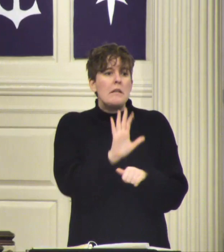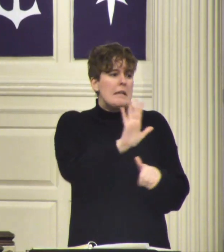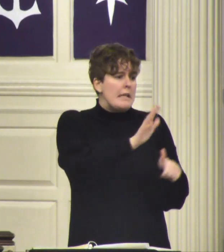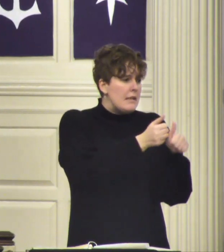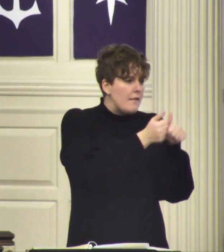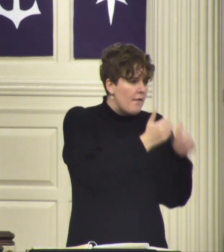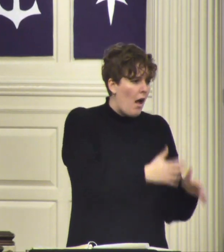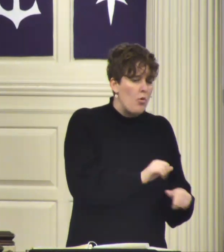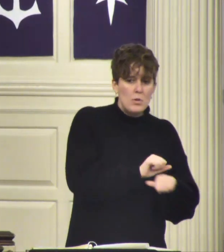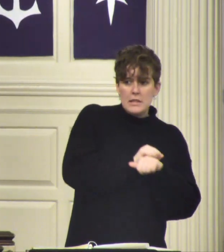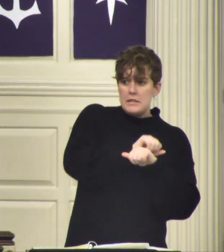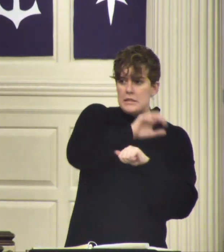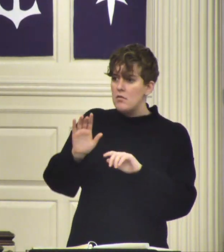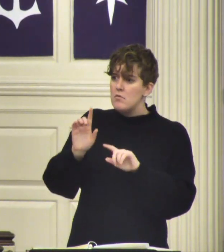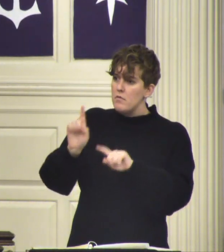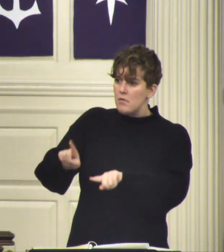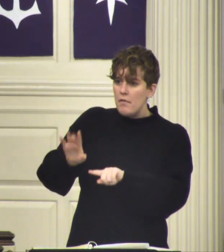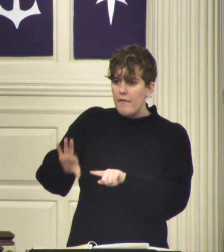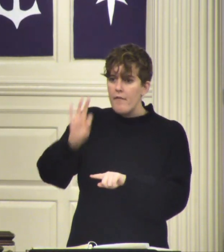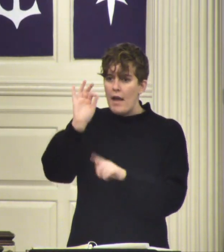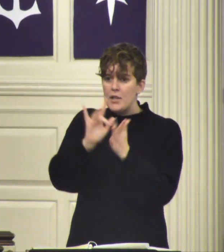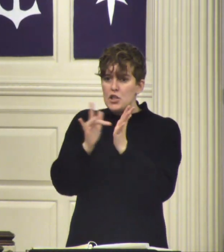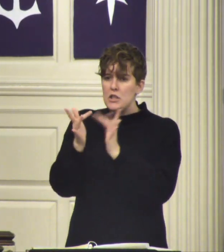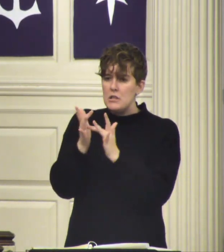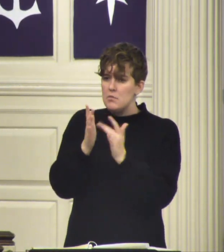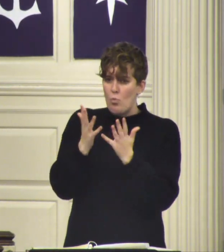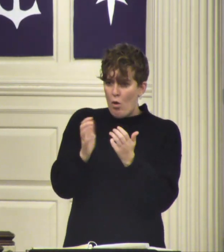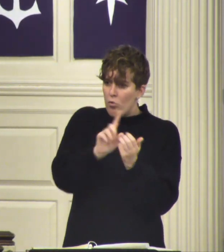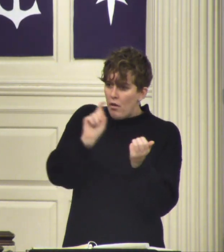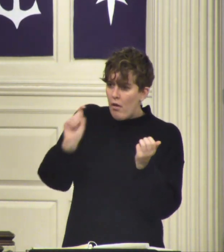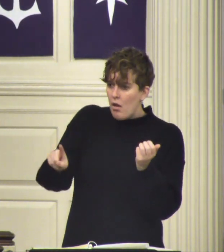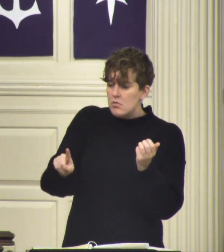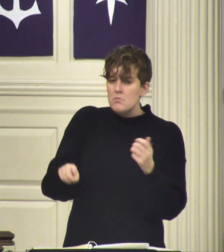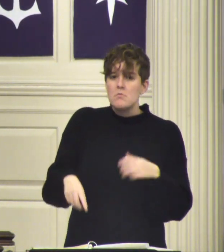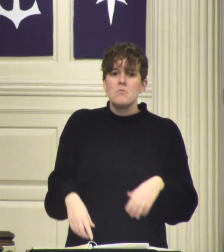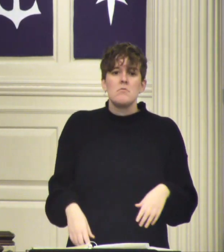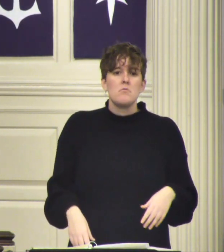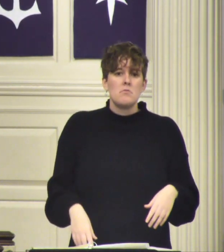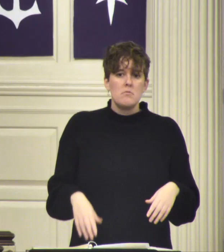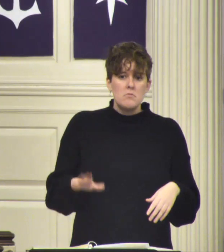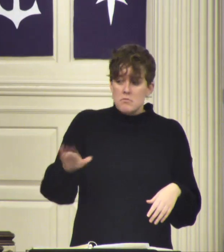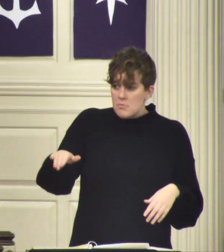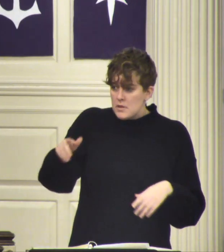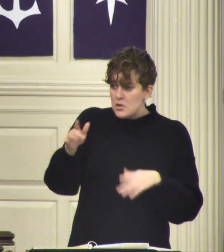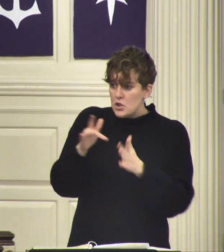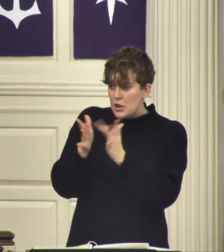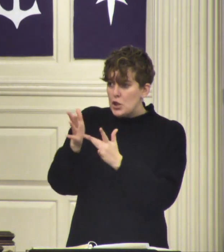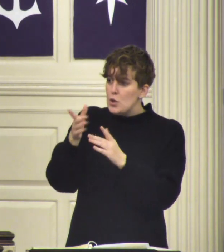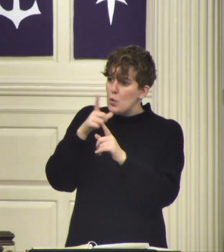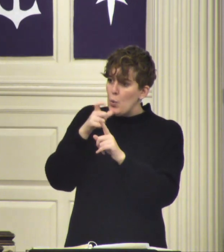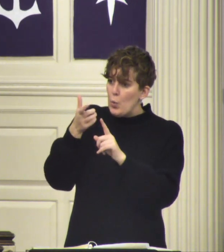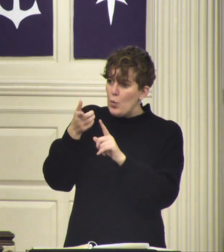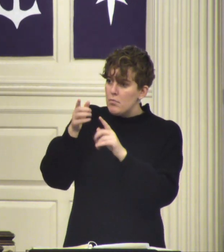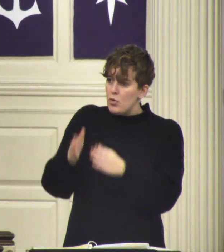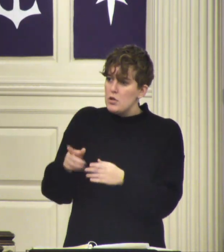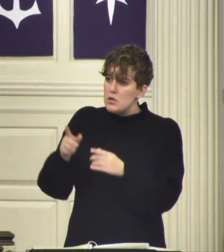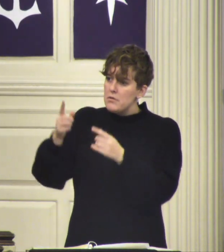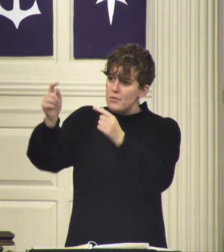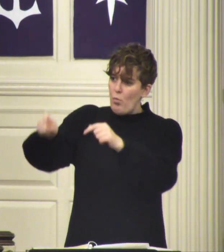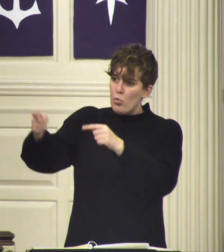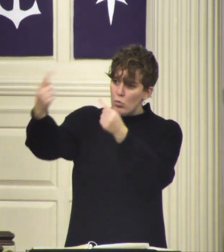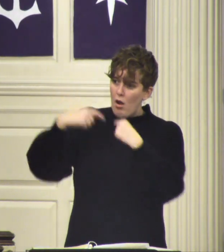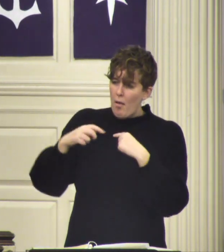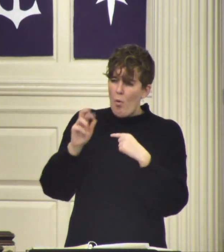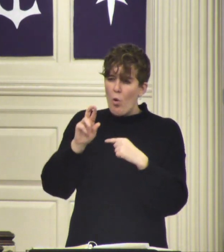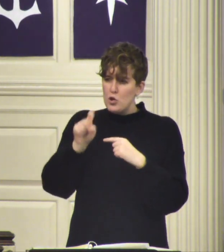Jesus with this question: "Are you the one who is to come, or should we look for another?"